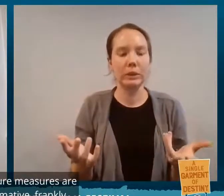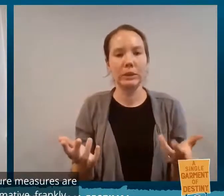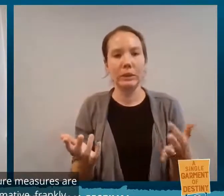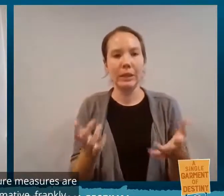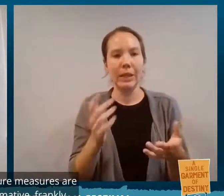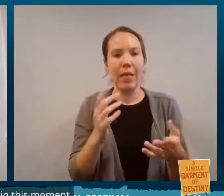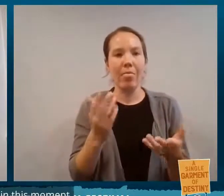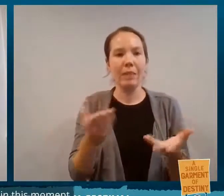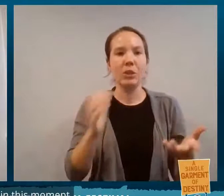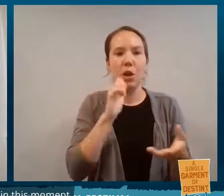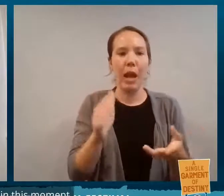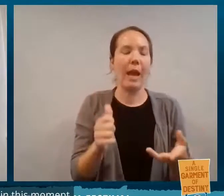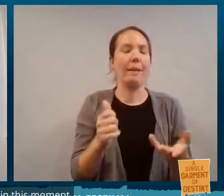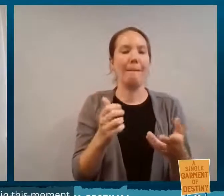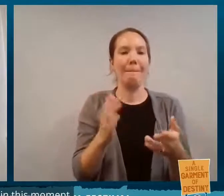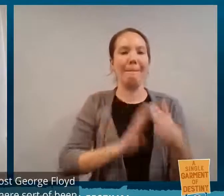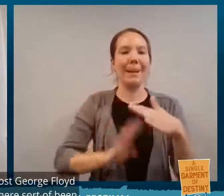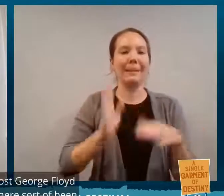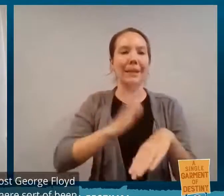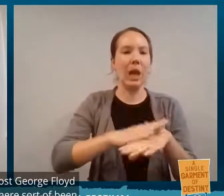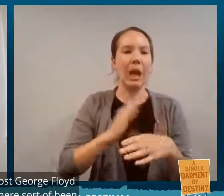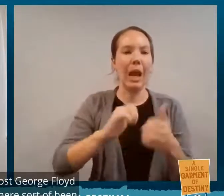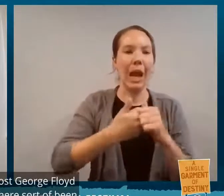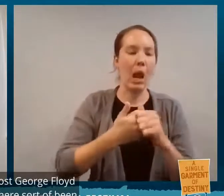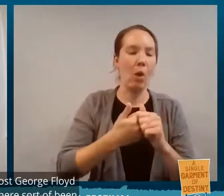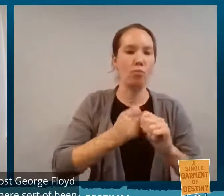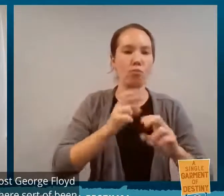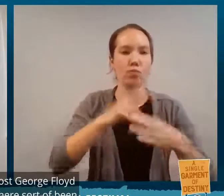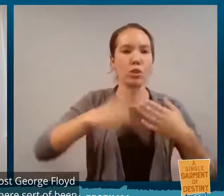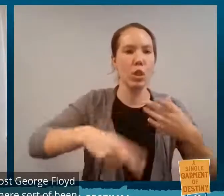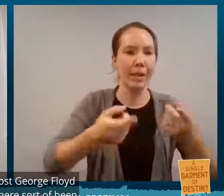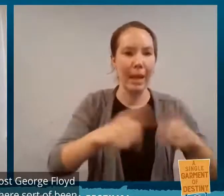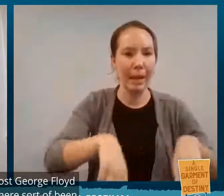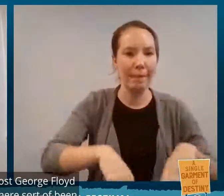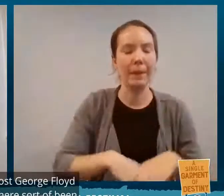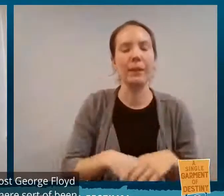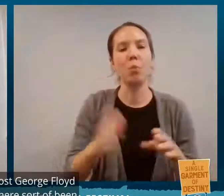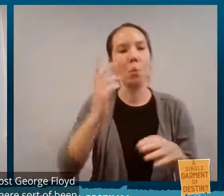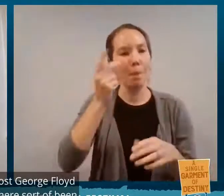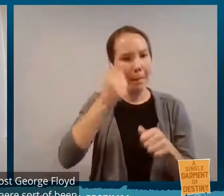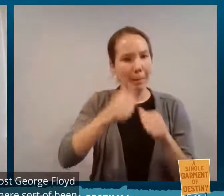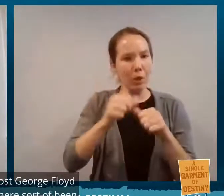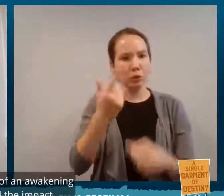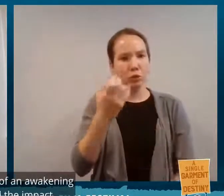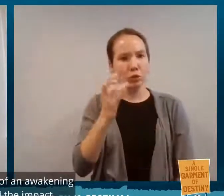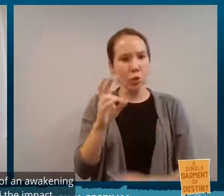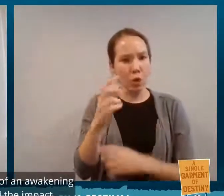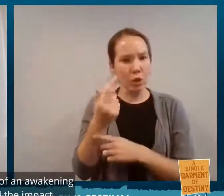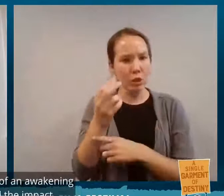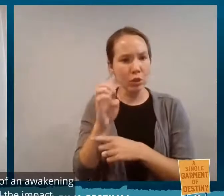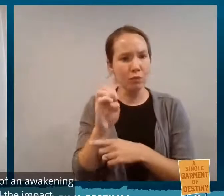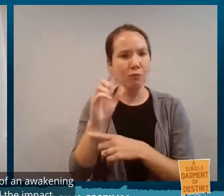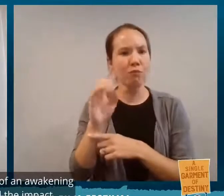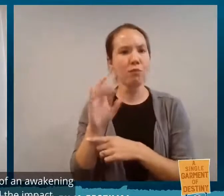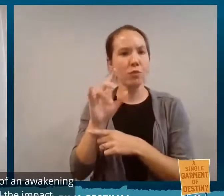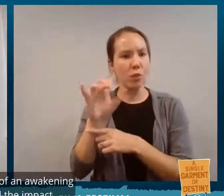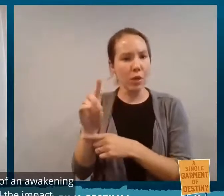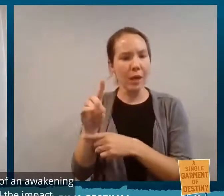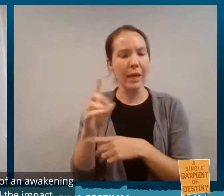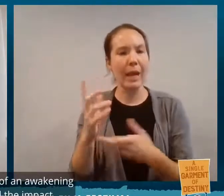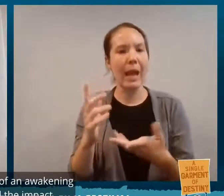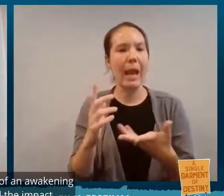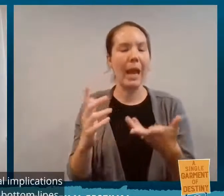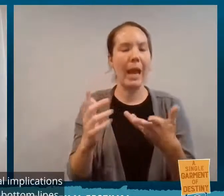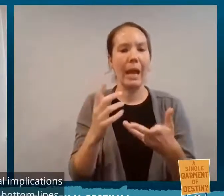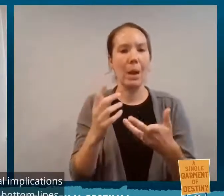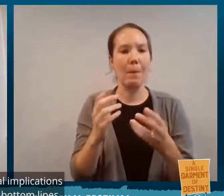performative, frankly. And I think in this moment, especially post George Floyd, and where there's sort of been even more of an awakening around